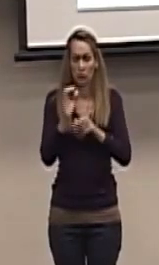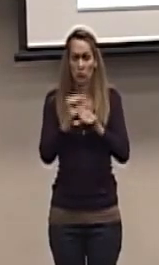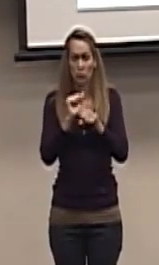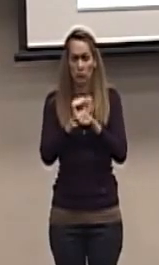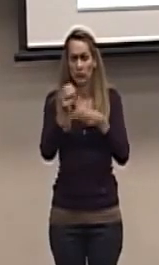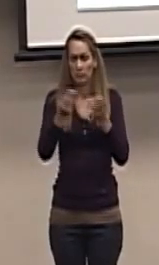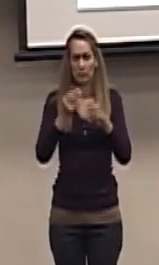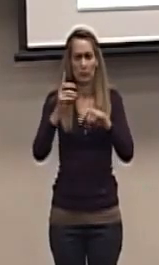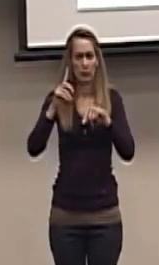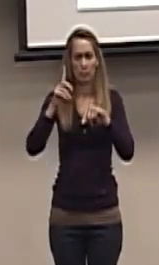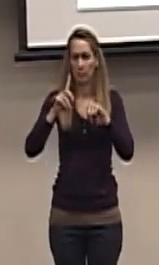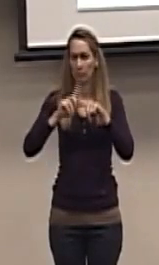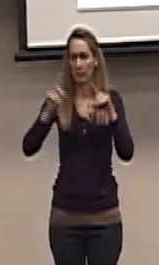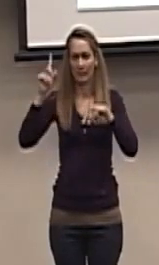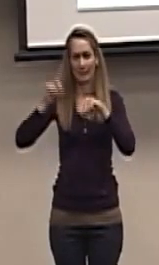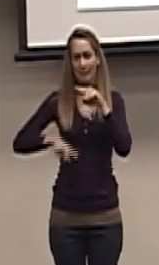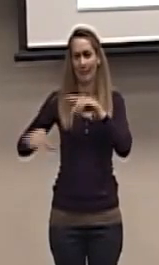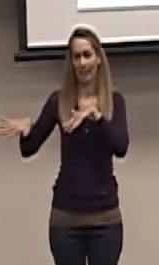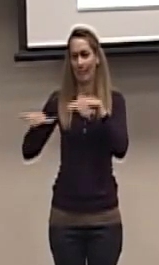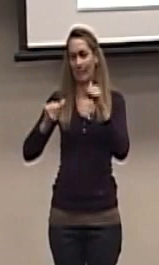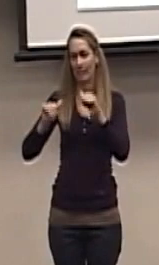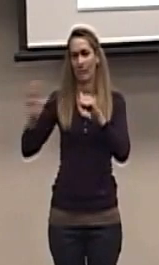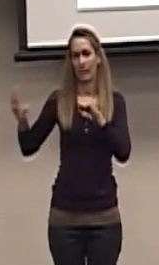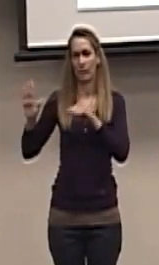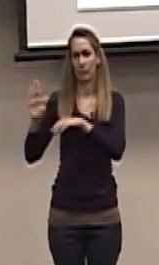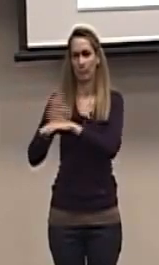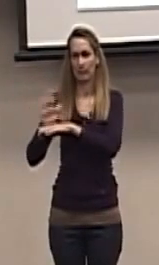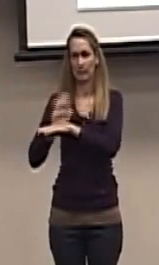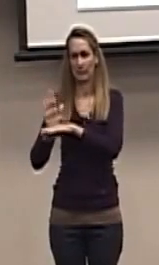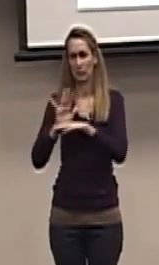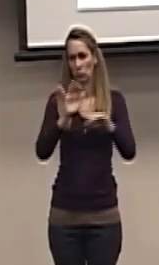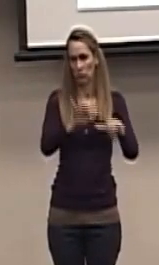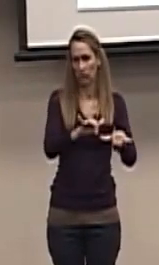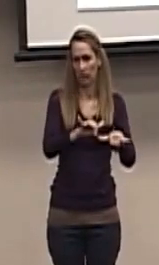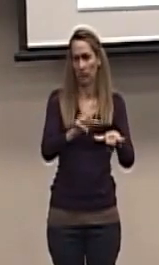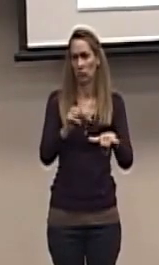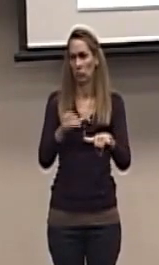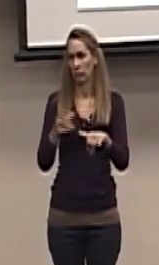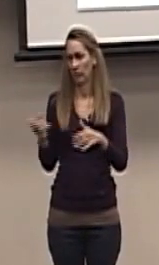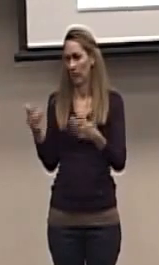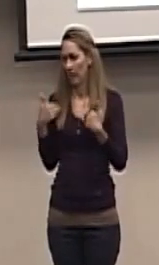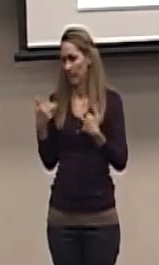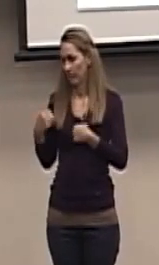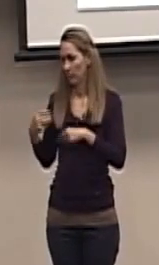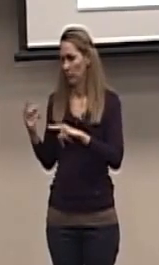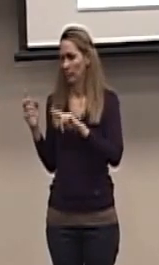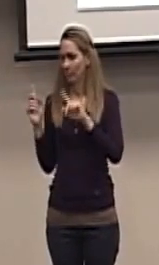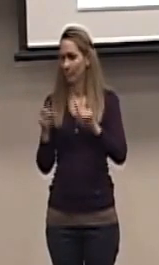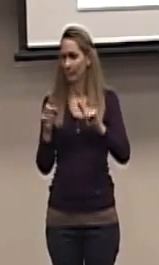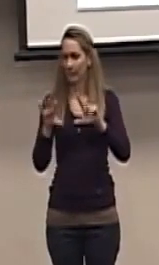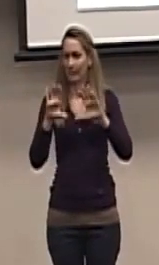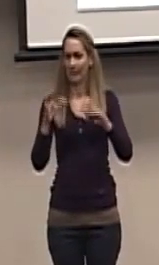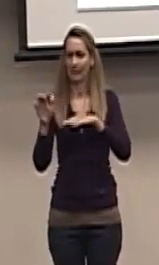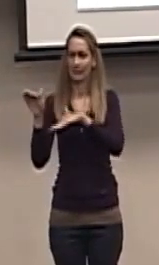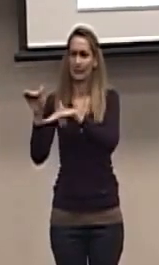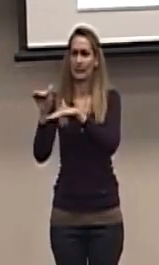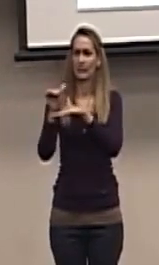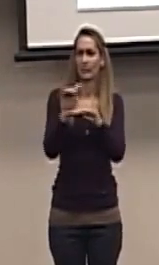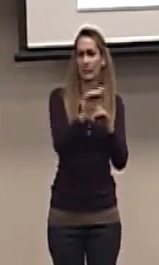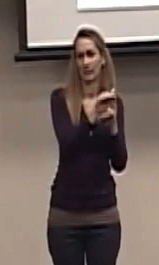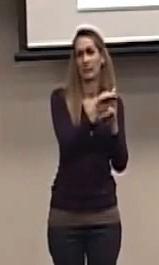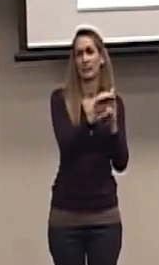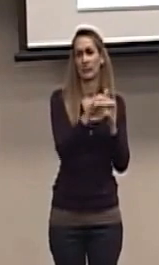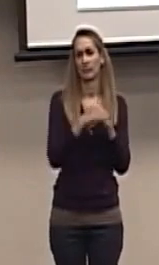but cannot leave their businesses and come to stay. So they are given opportunity to come to classes in the evenings after they've closed from